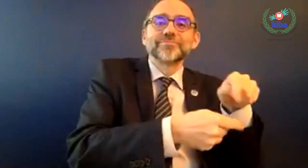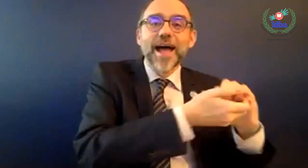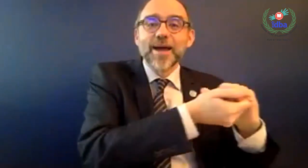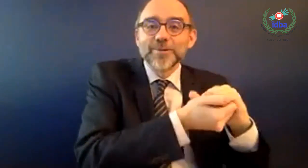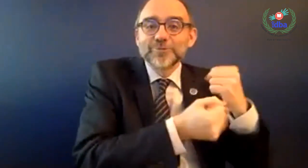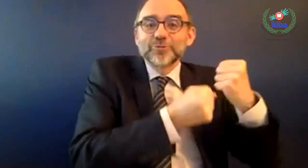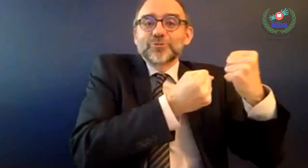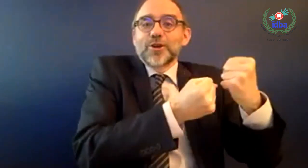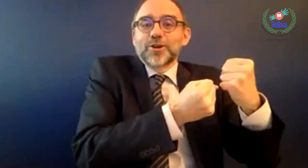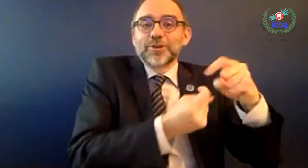more strong.